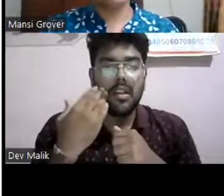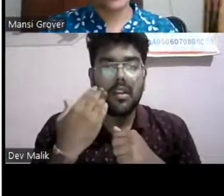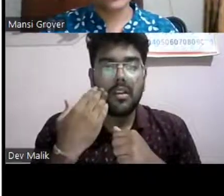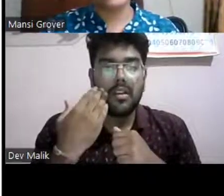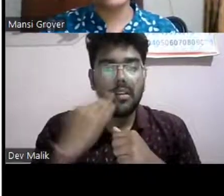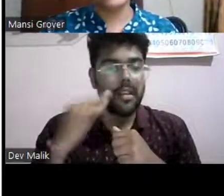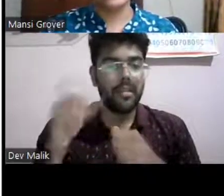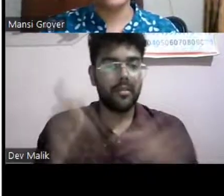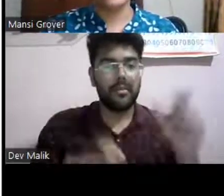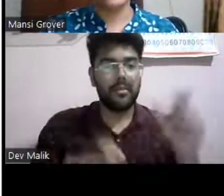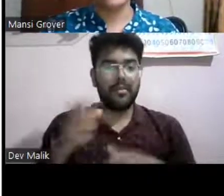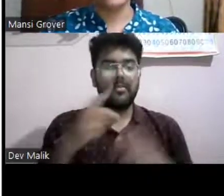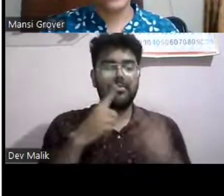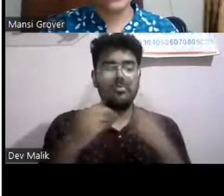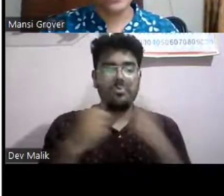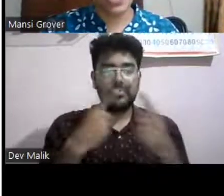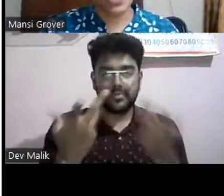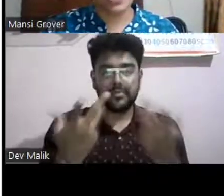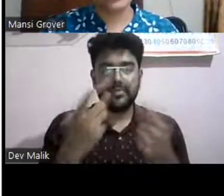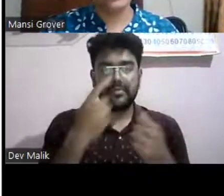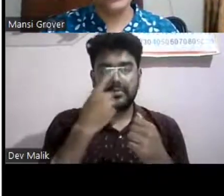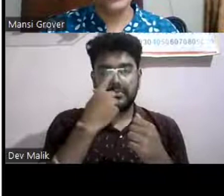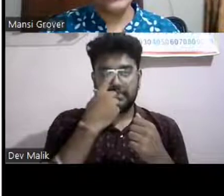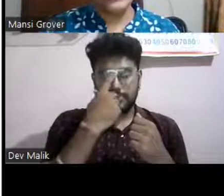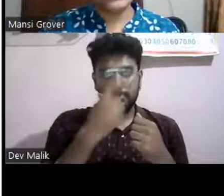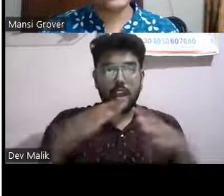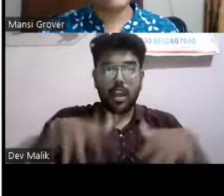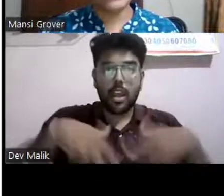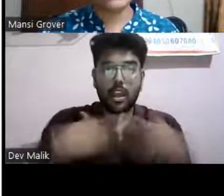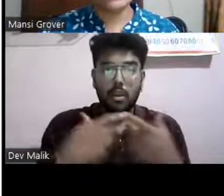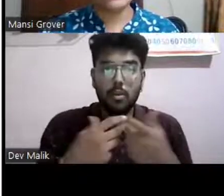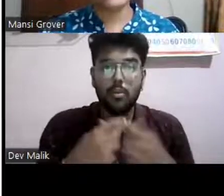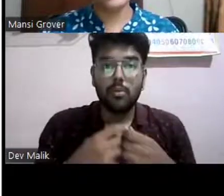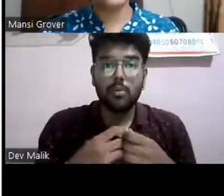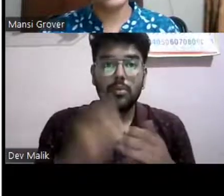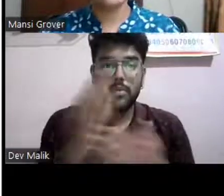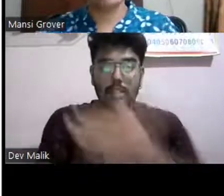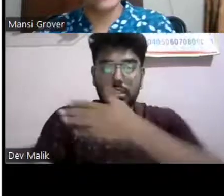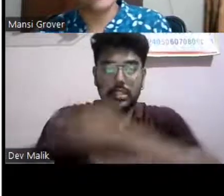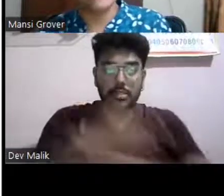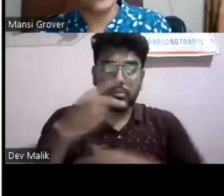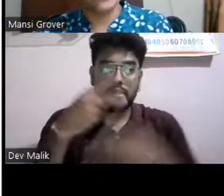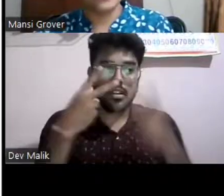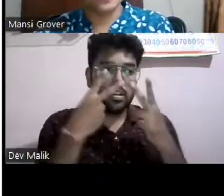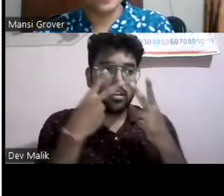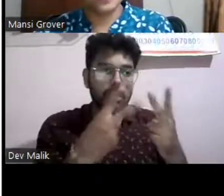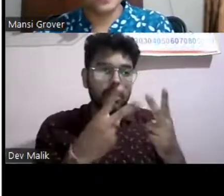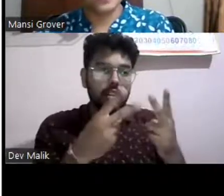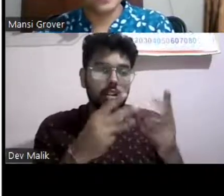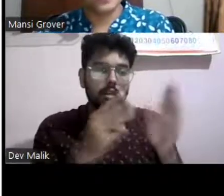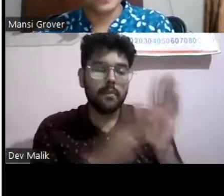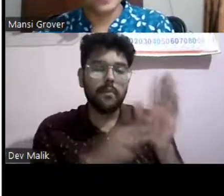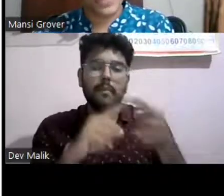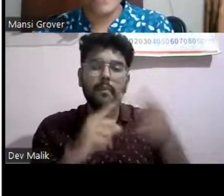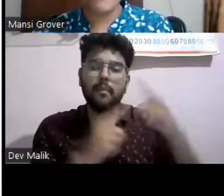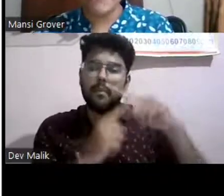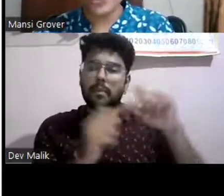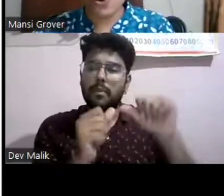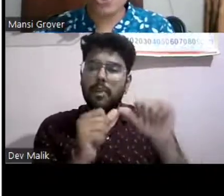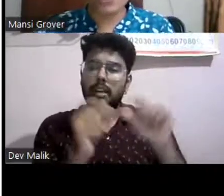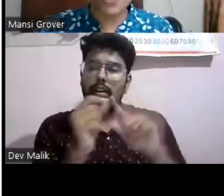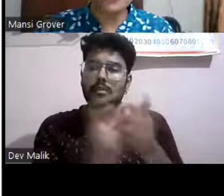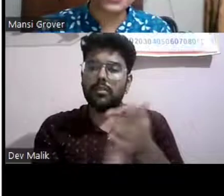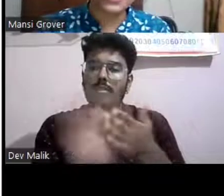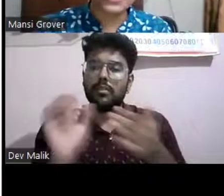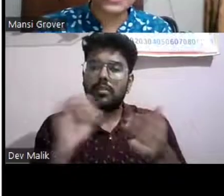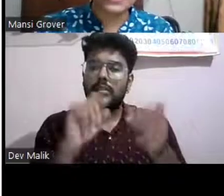narrative prosthesis and how disability is seen as a metaphor. And when we